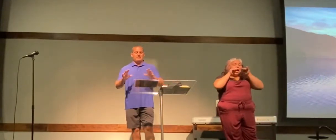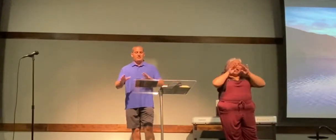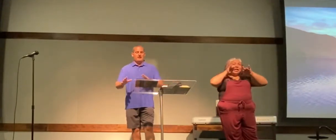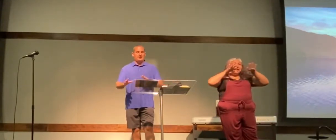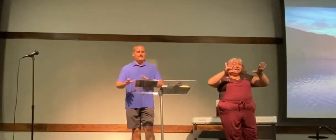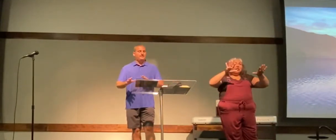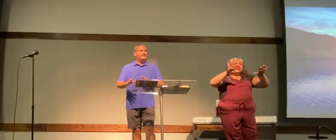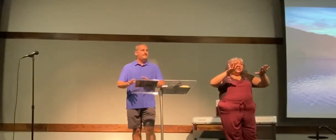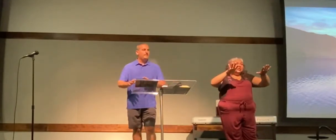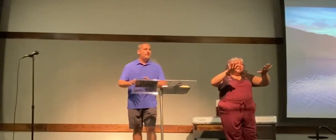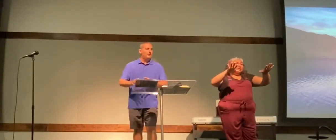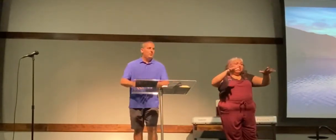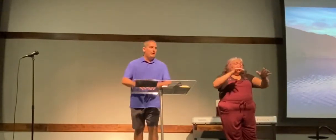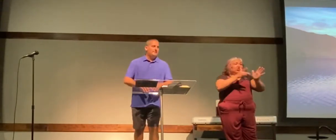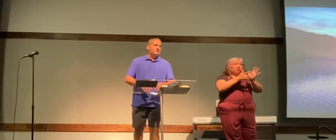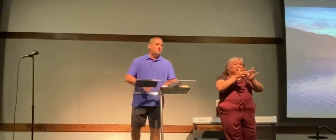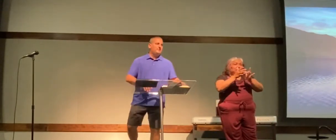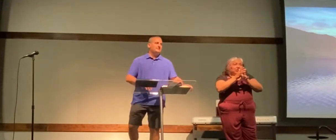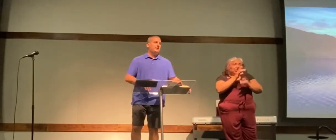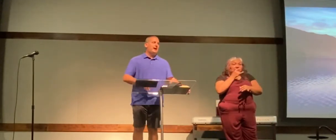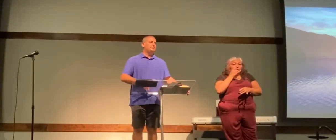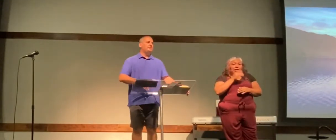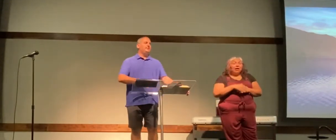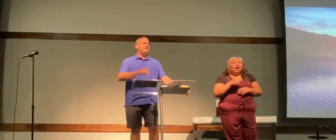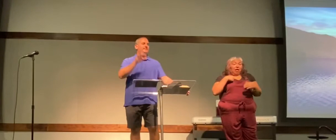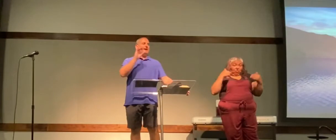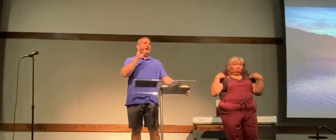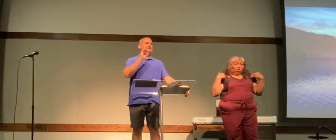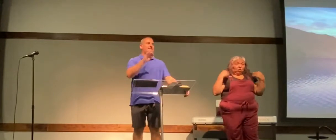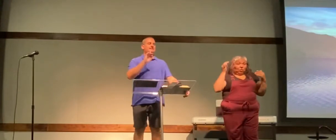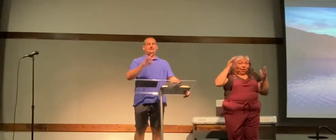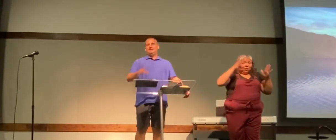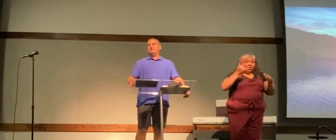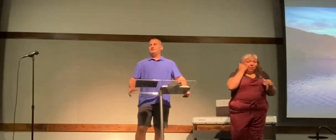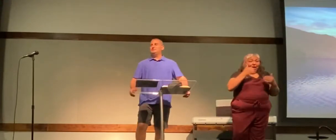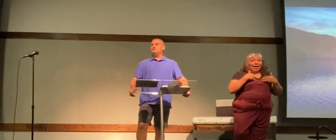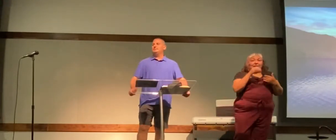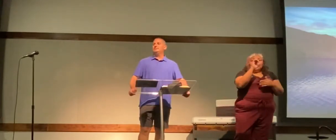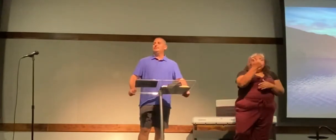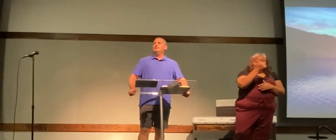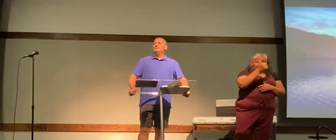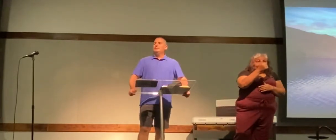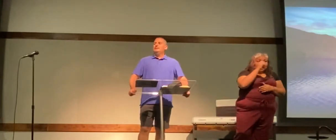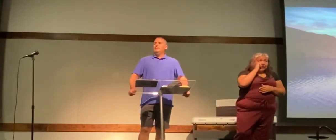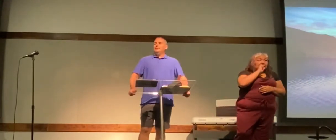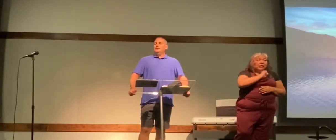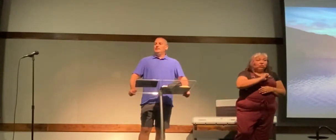Jesus' light brighter. When I was a youth pastor, I believed that if I had